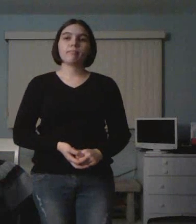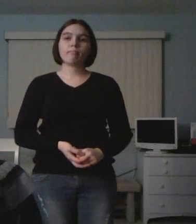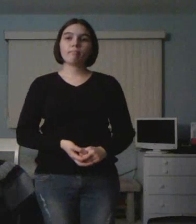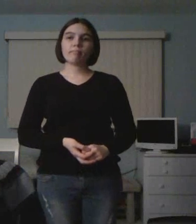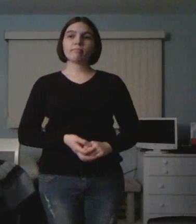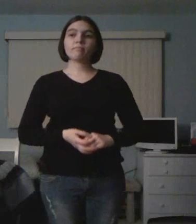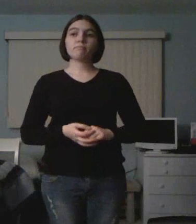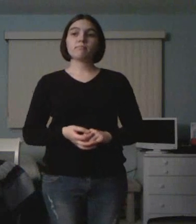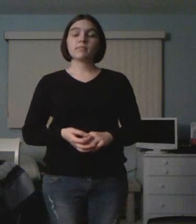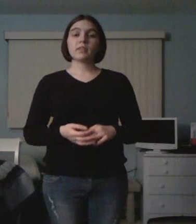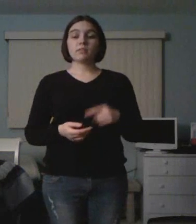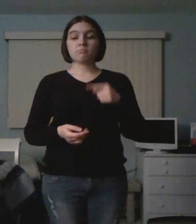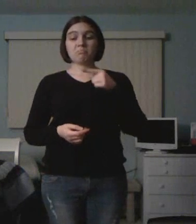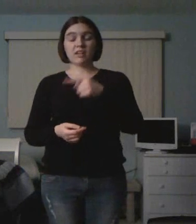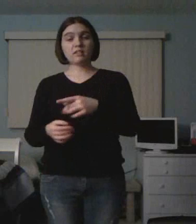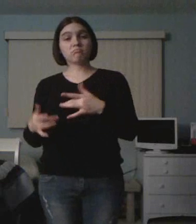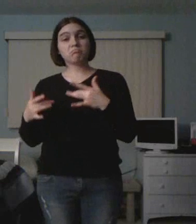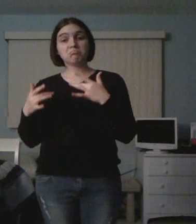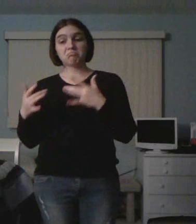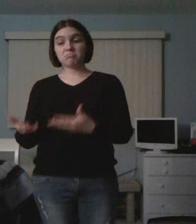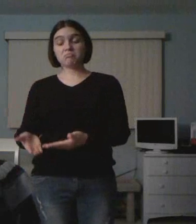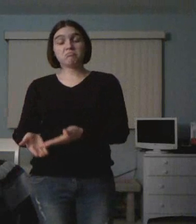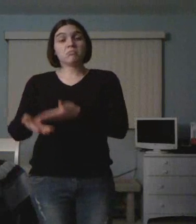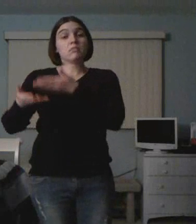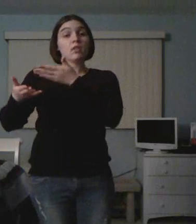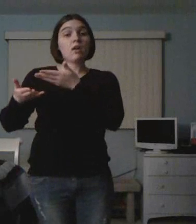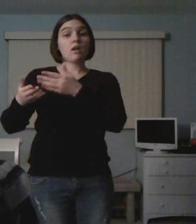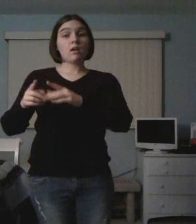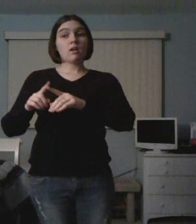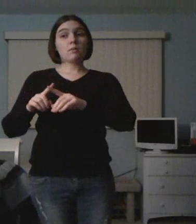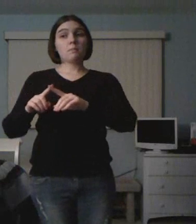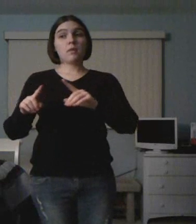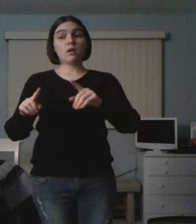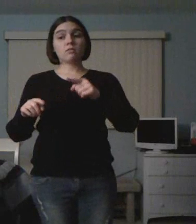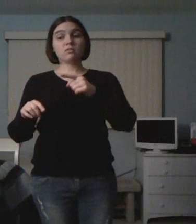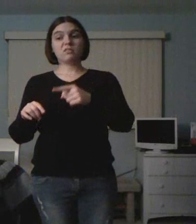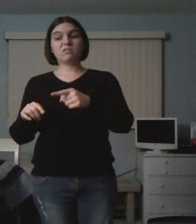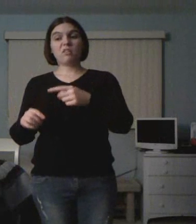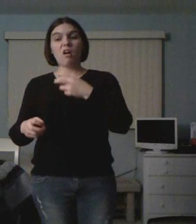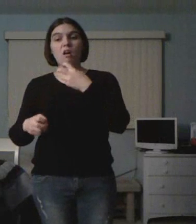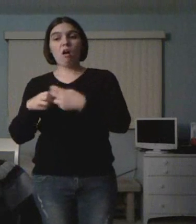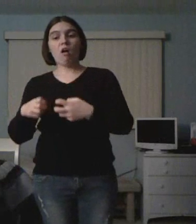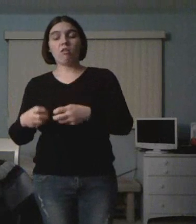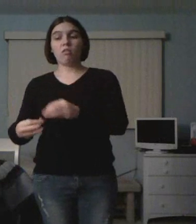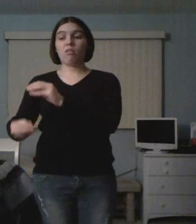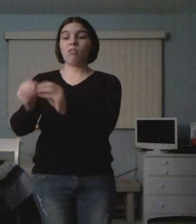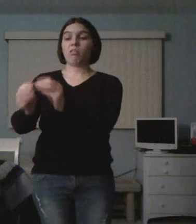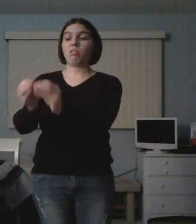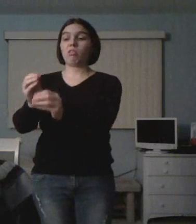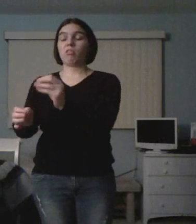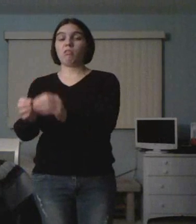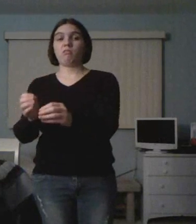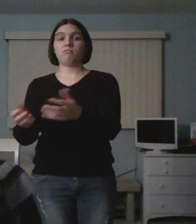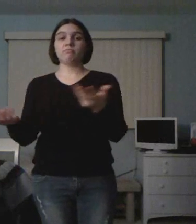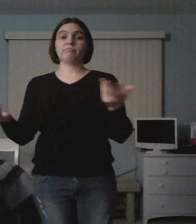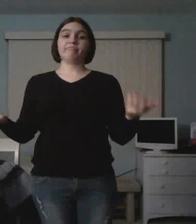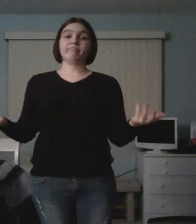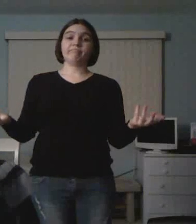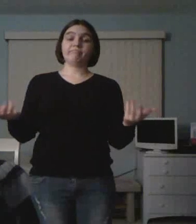But the drawback is that it is also a little more difficult to repair if you do get it punctured. If the big wind blows it off your shoulders and hits a rock